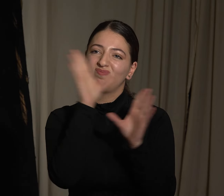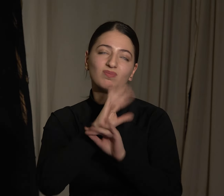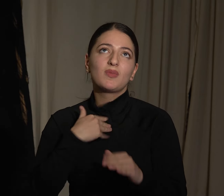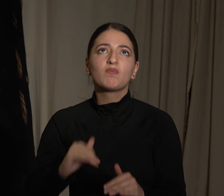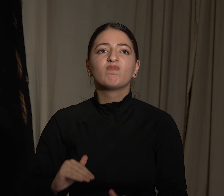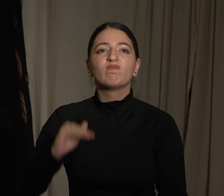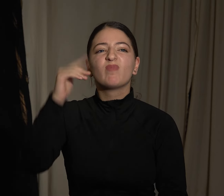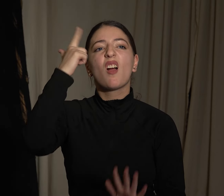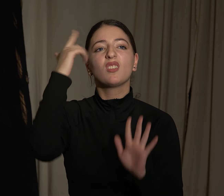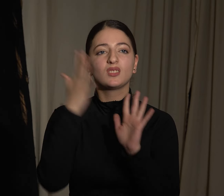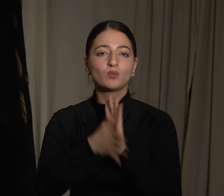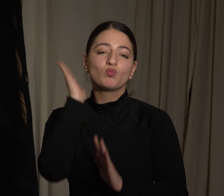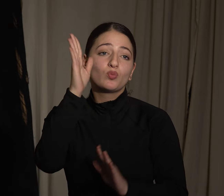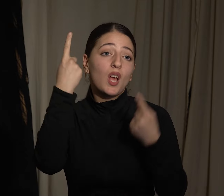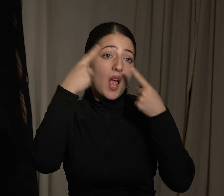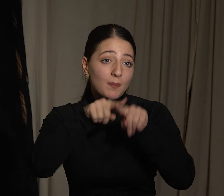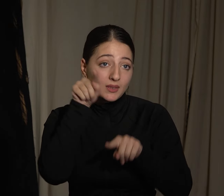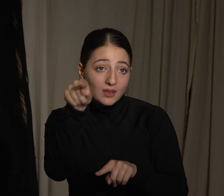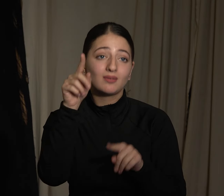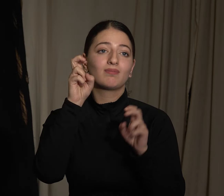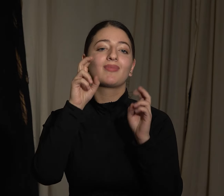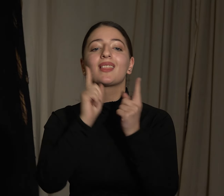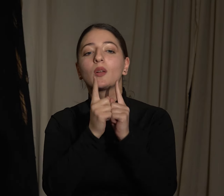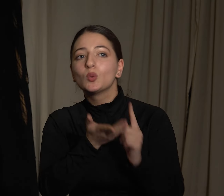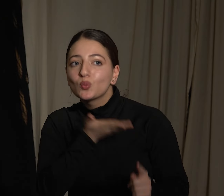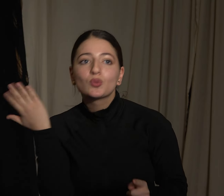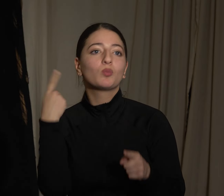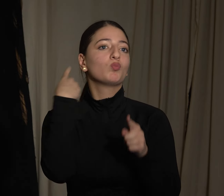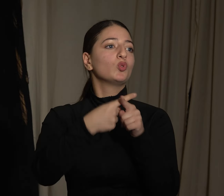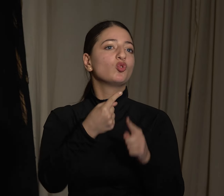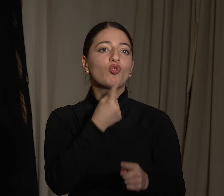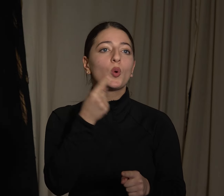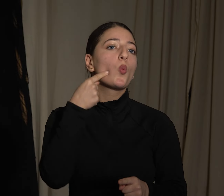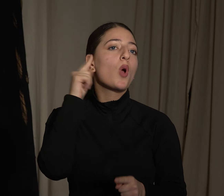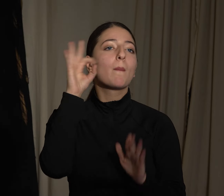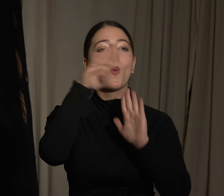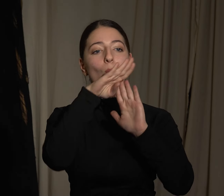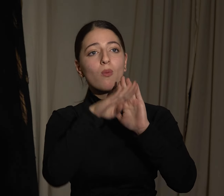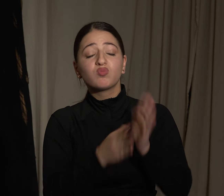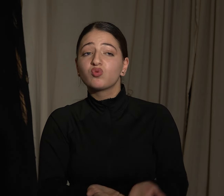Knowing the importance of higher education and recognizing my natural talent in acting, I decided to become an actress instead.